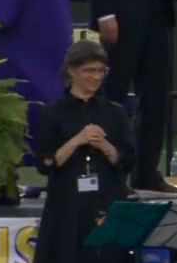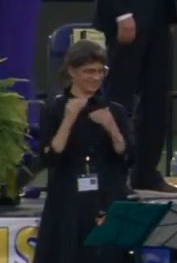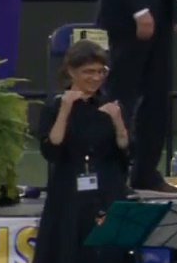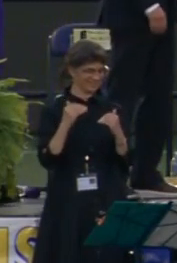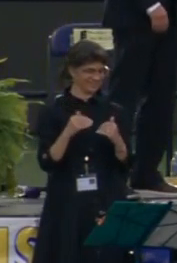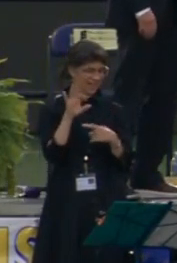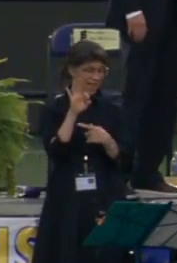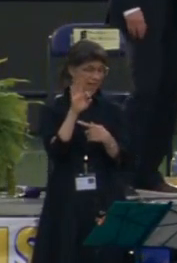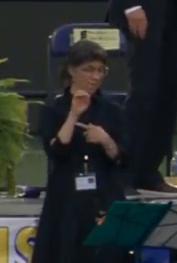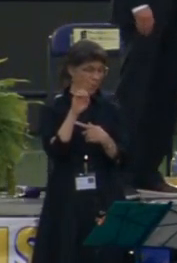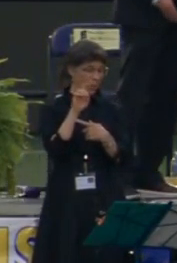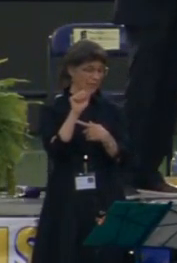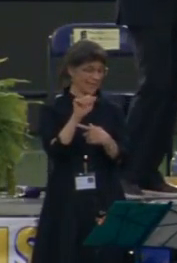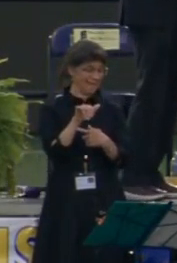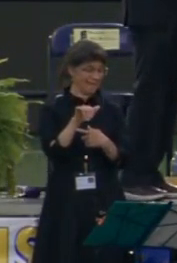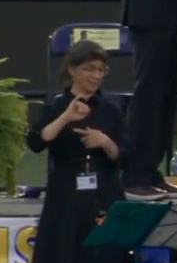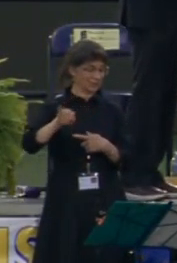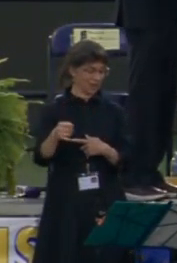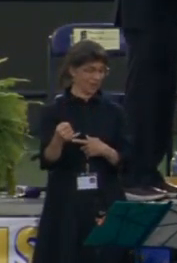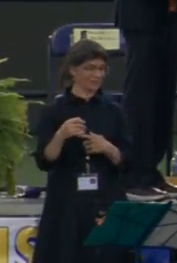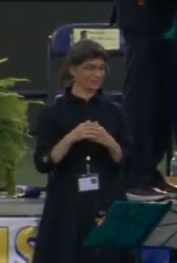Fode Jara.